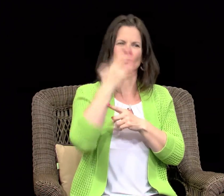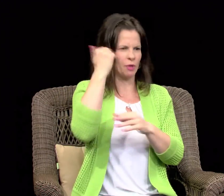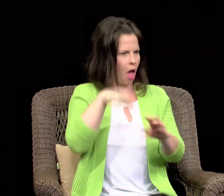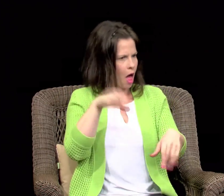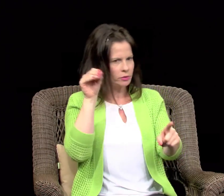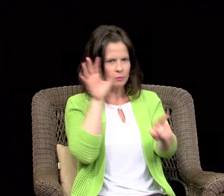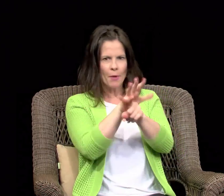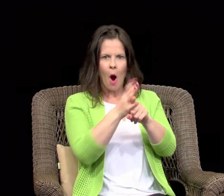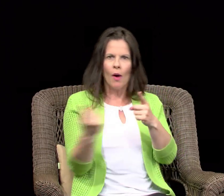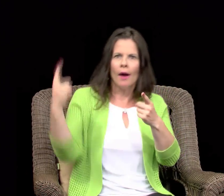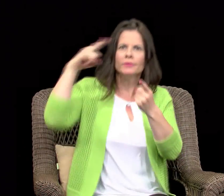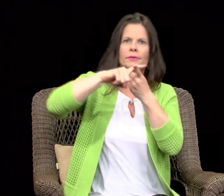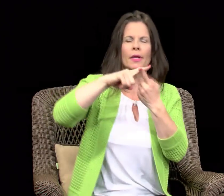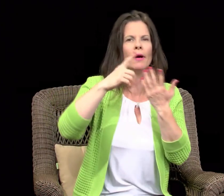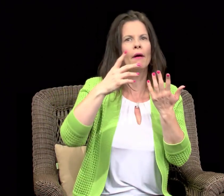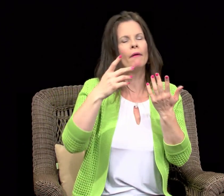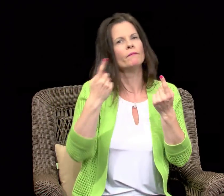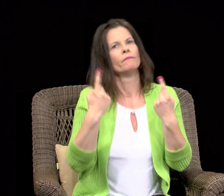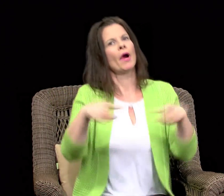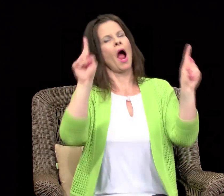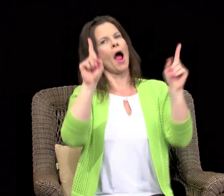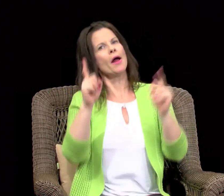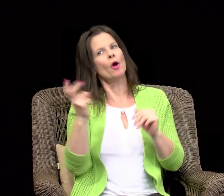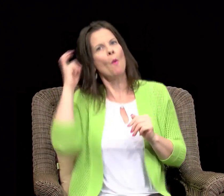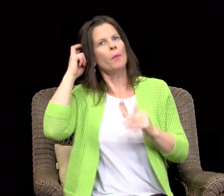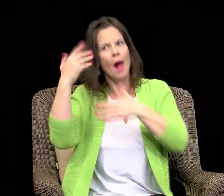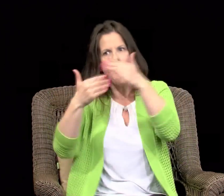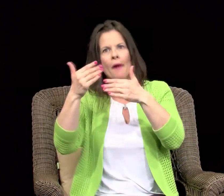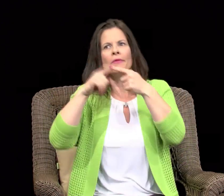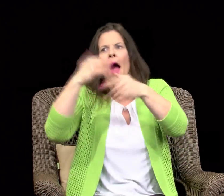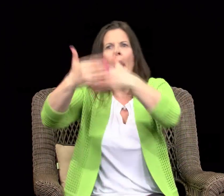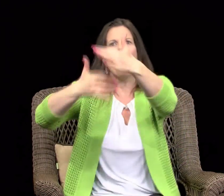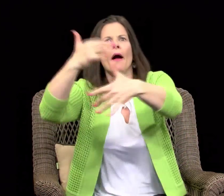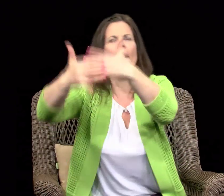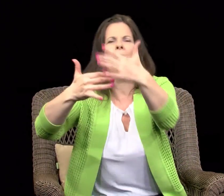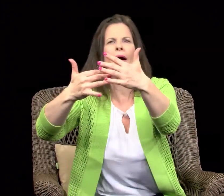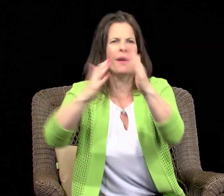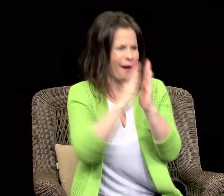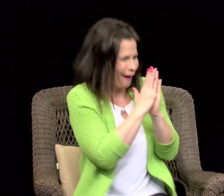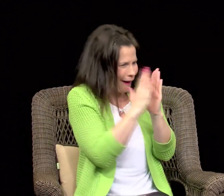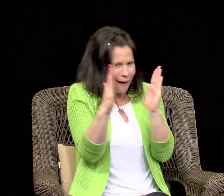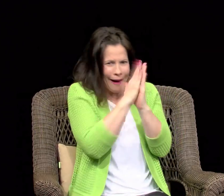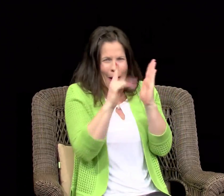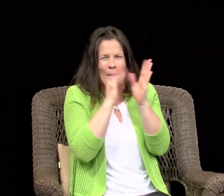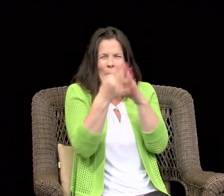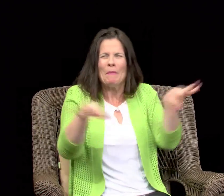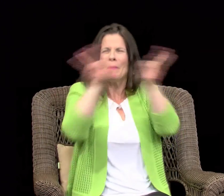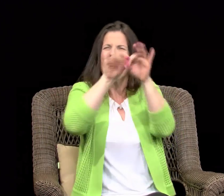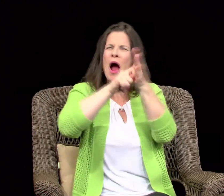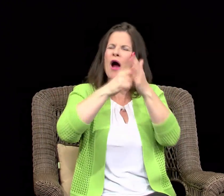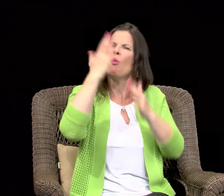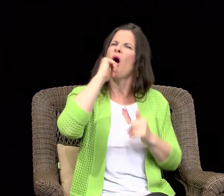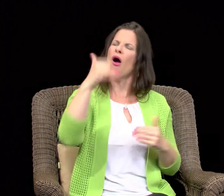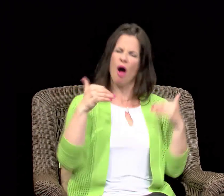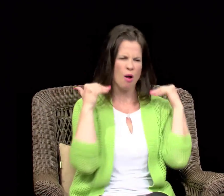elapsed where they're not having exposure to language. And then finally, maybe they get the hearing aid and the cochlear implant